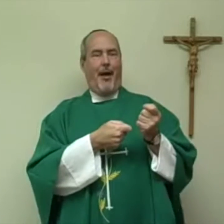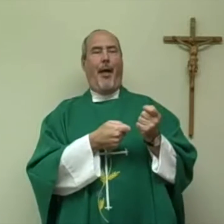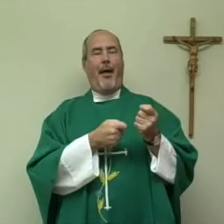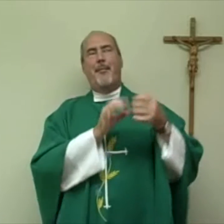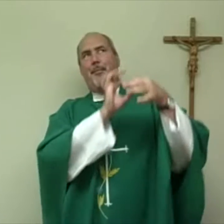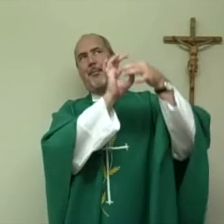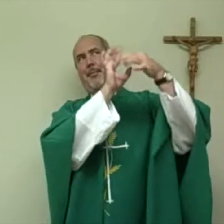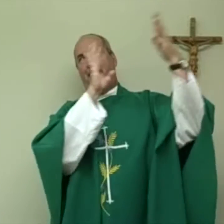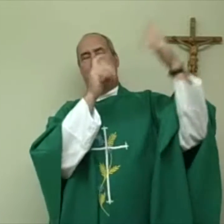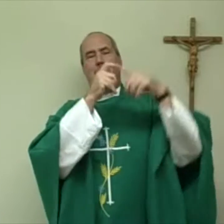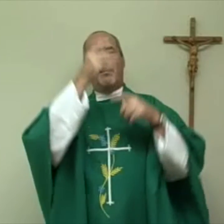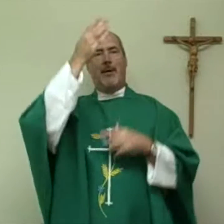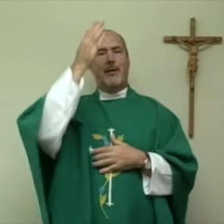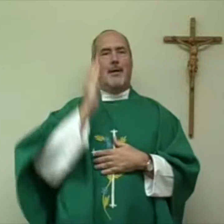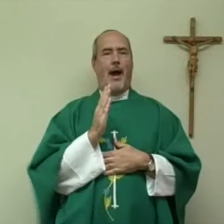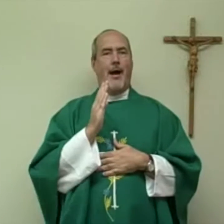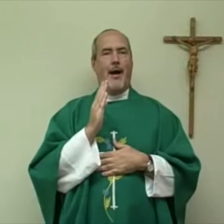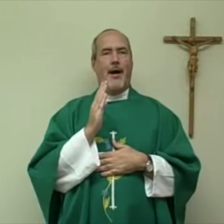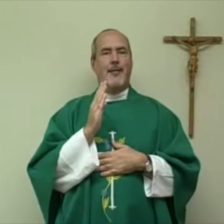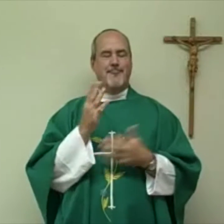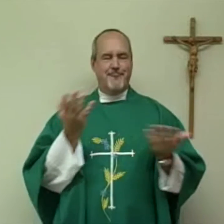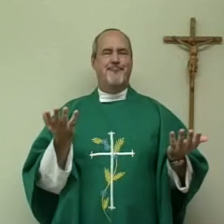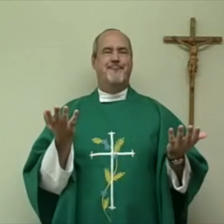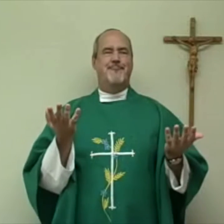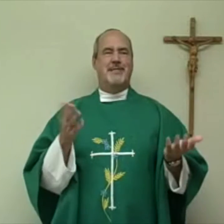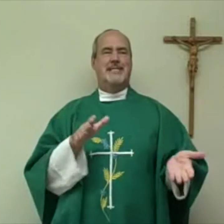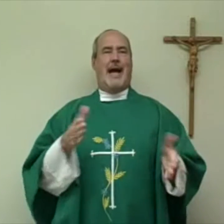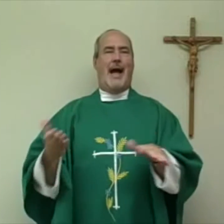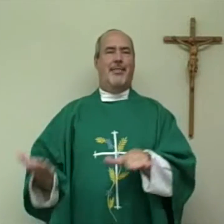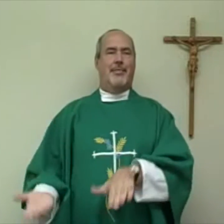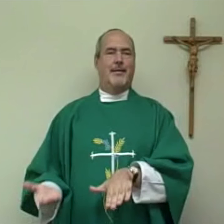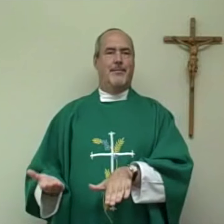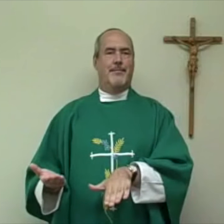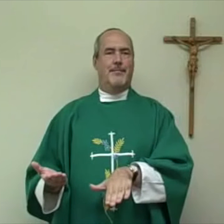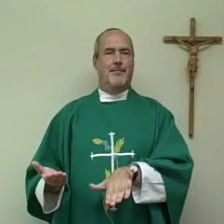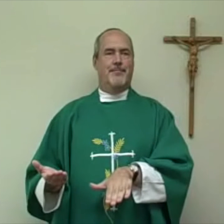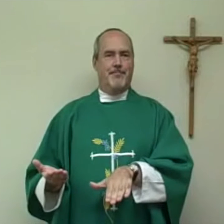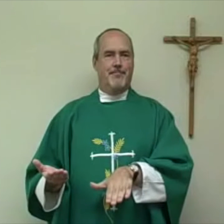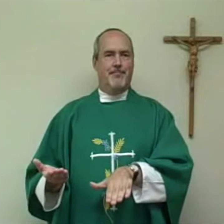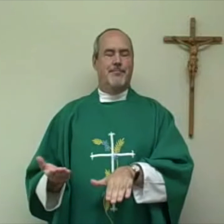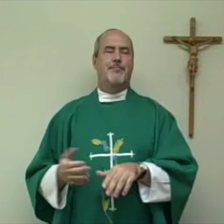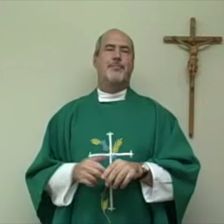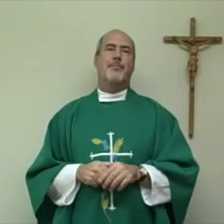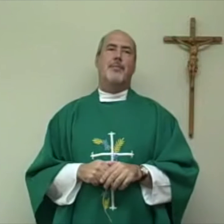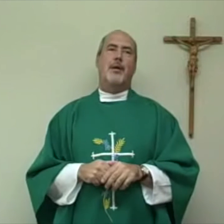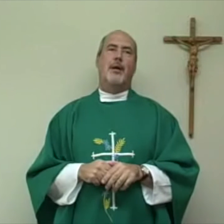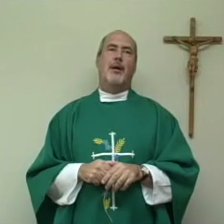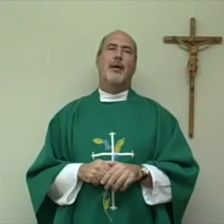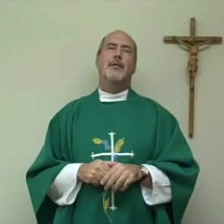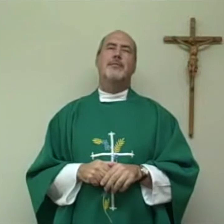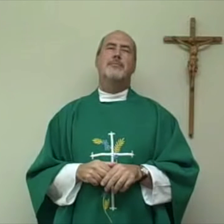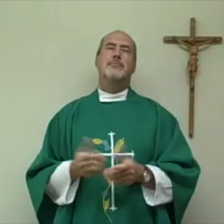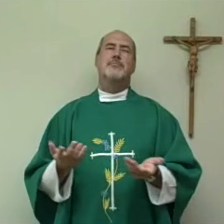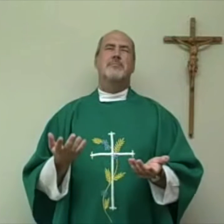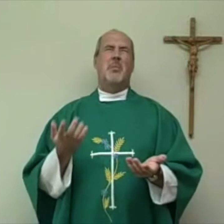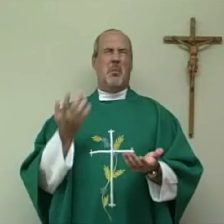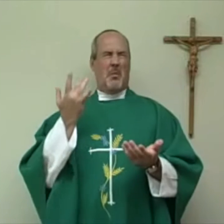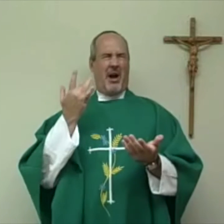the devil, followed him, and became disconnected from God, and they experienced death.